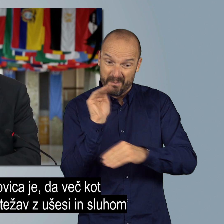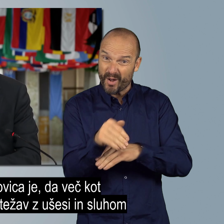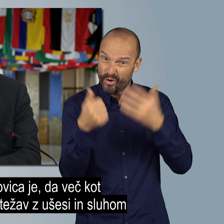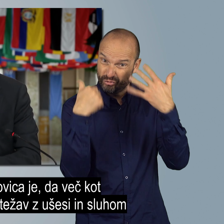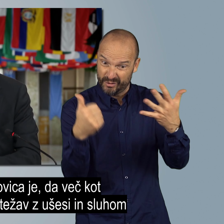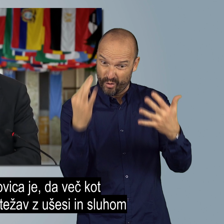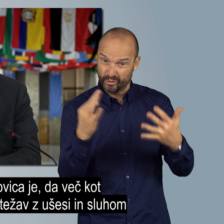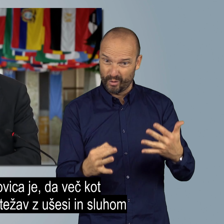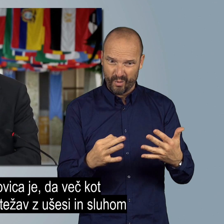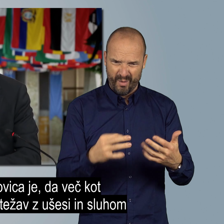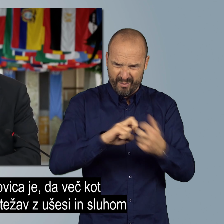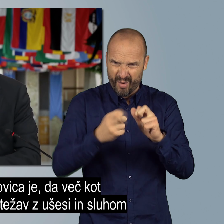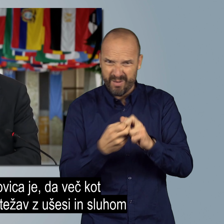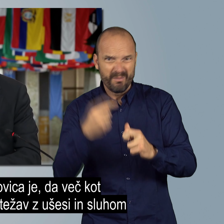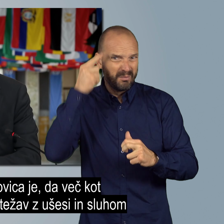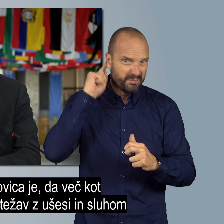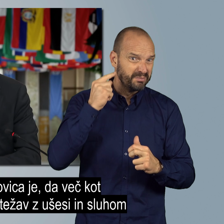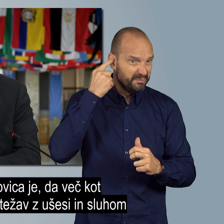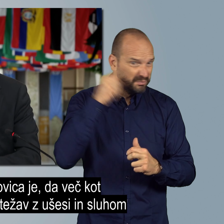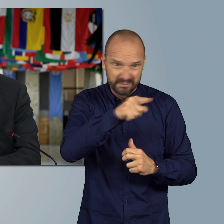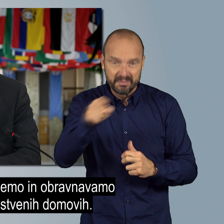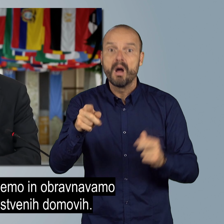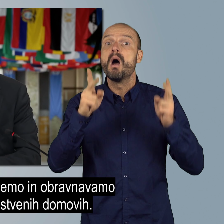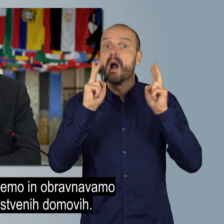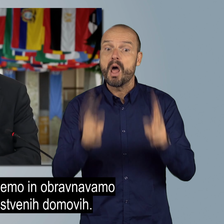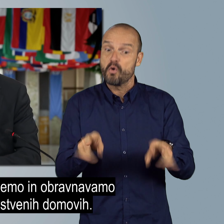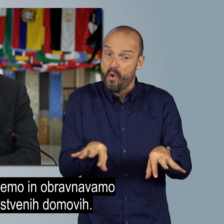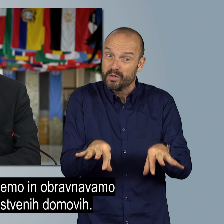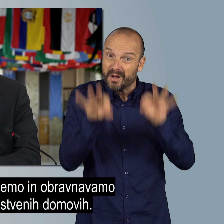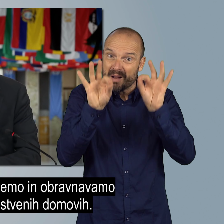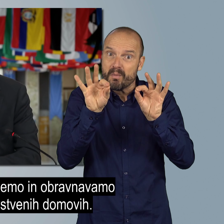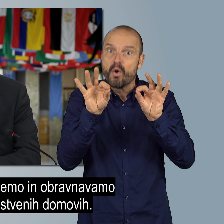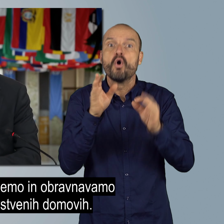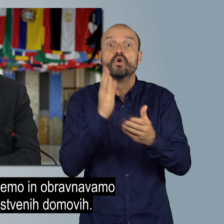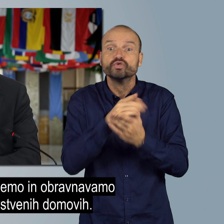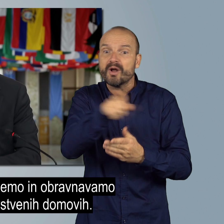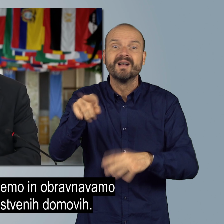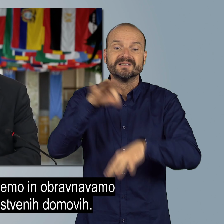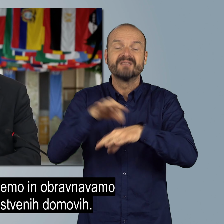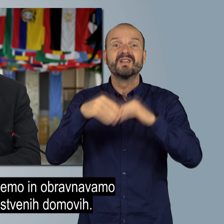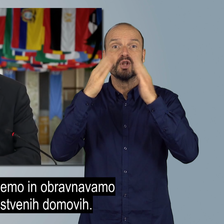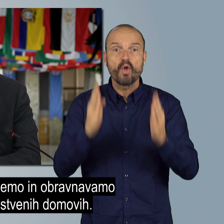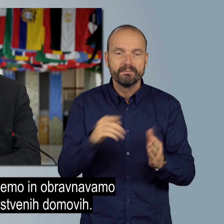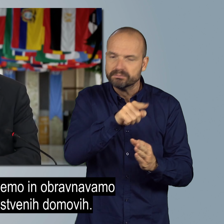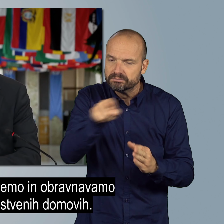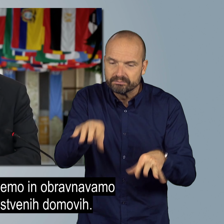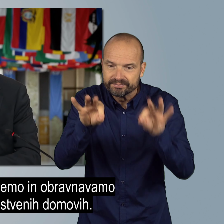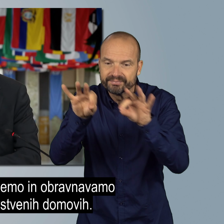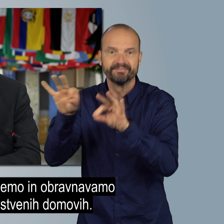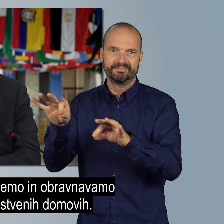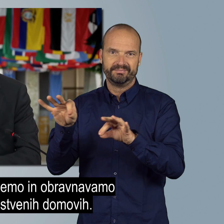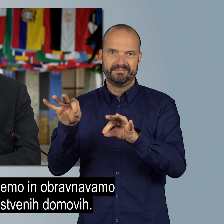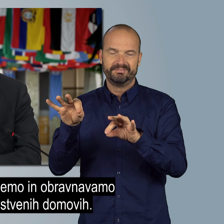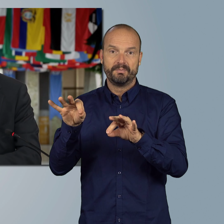over 60% of ear and hearing problems can be identified and addressed at primary health care